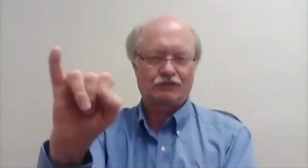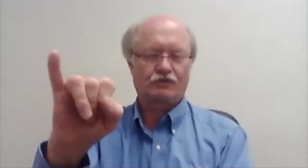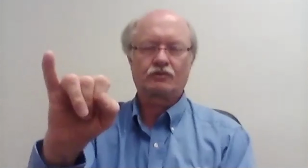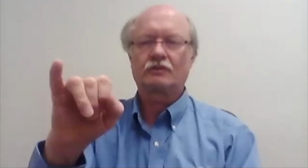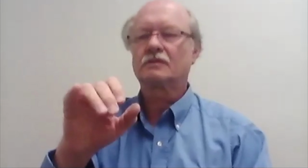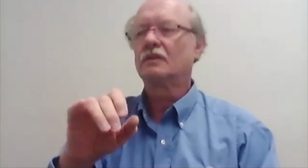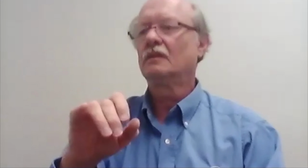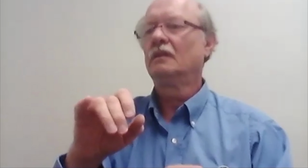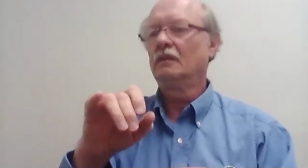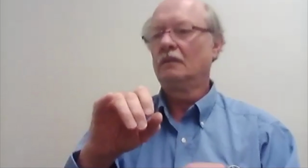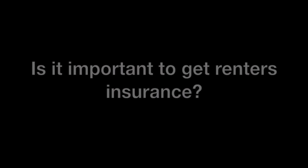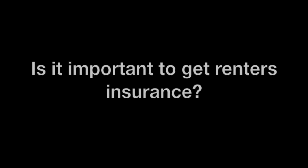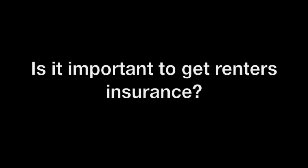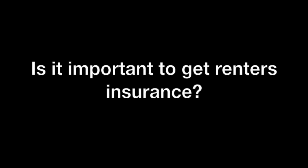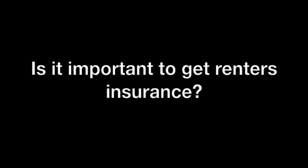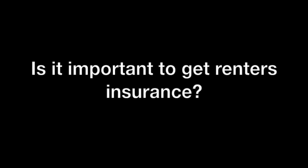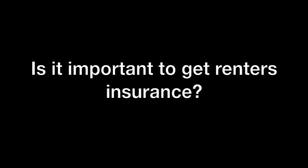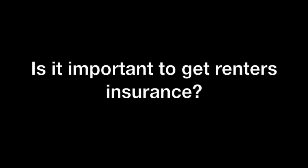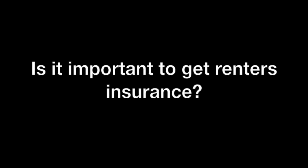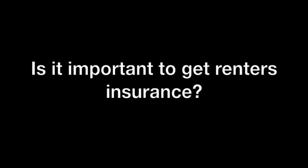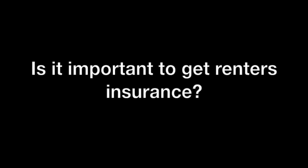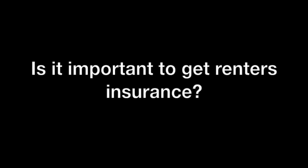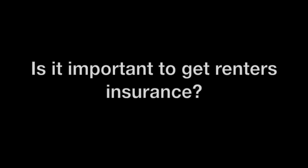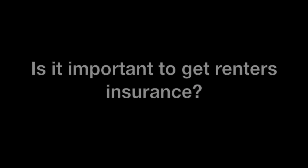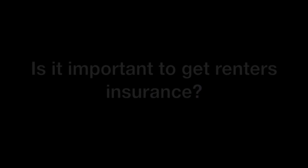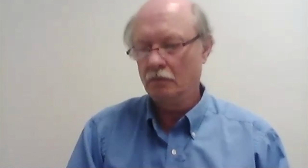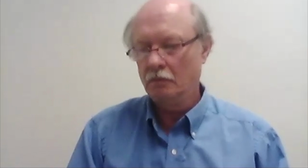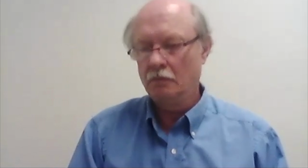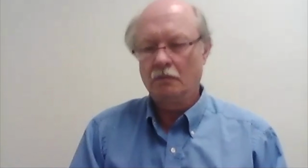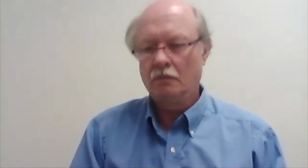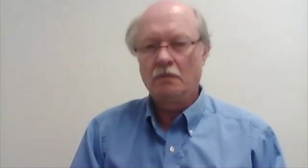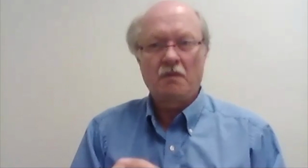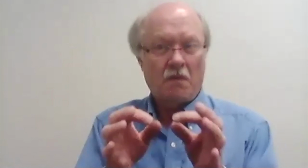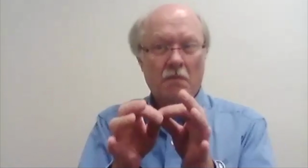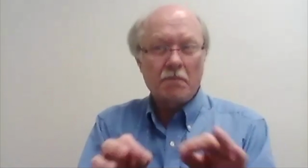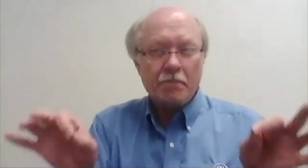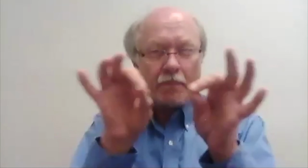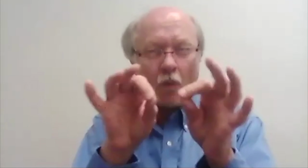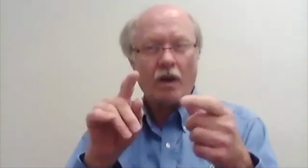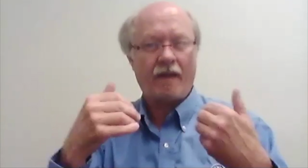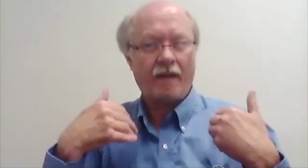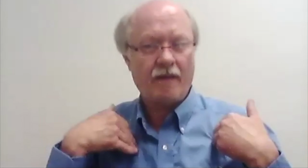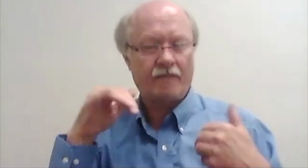I think it is important to have renter's insurance. You never know if something's going to happen.